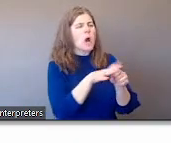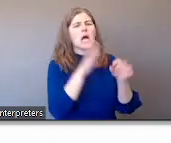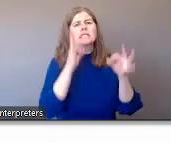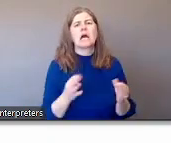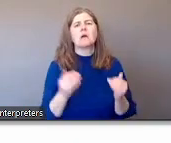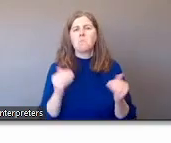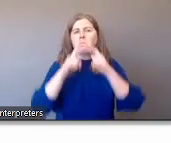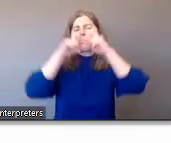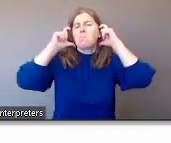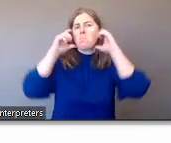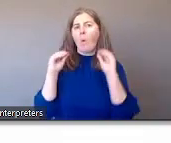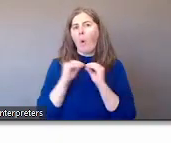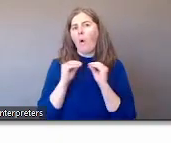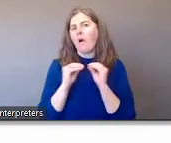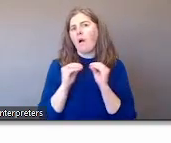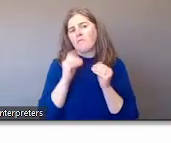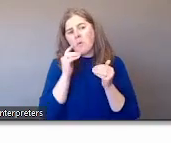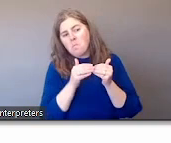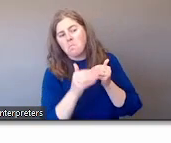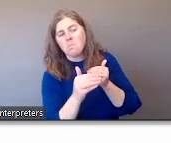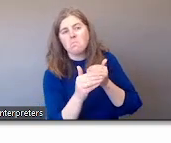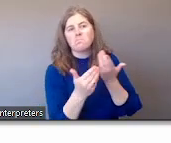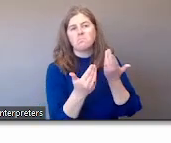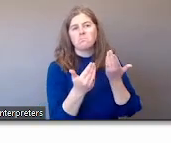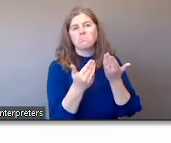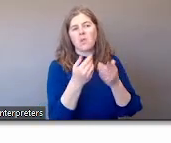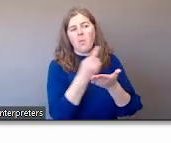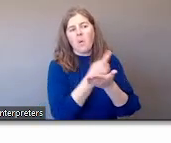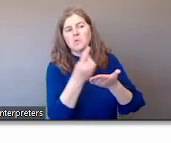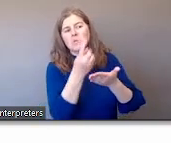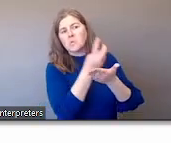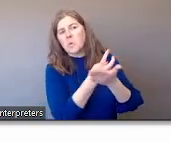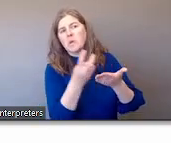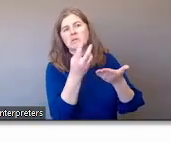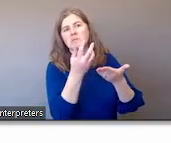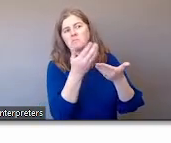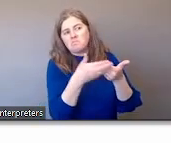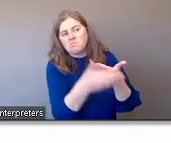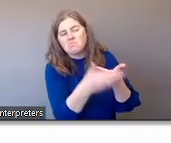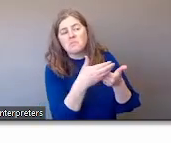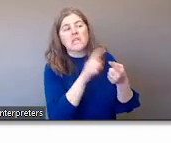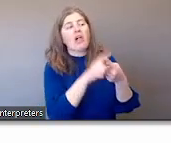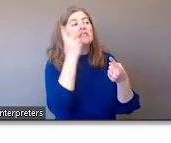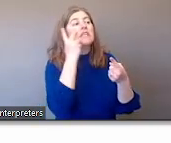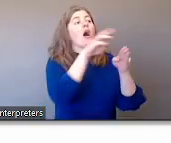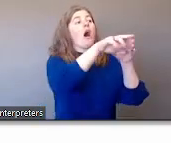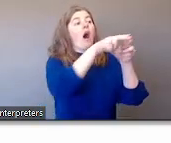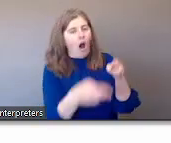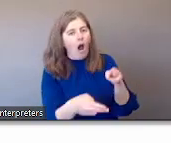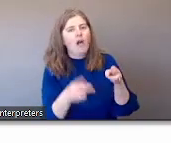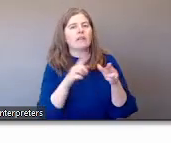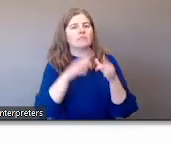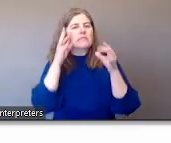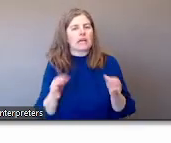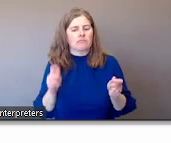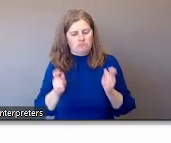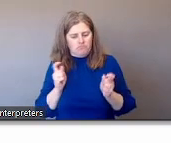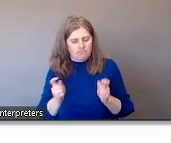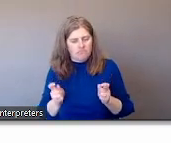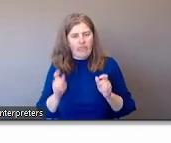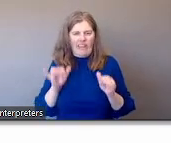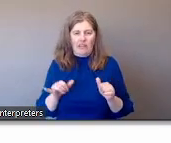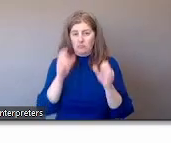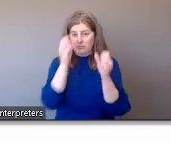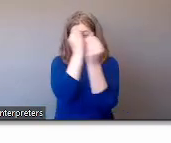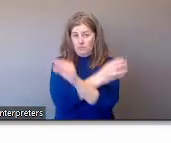going to wear a mask for the next 1 to 2 weeks until you see how things work out. And one thing I want to be sure